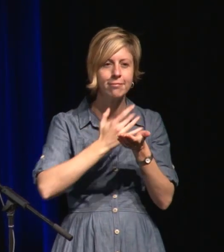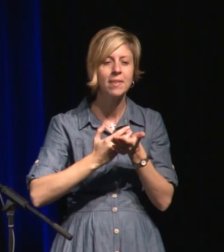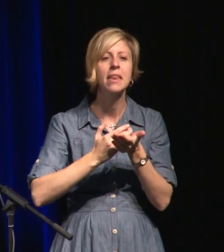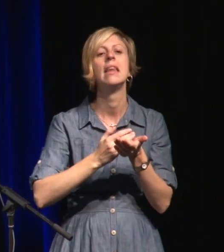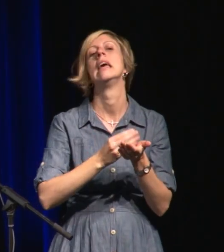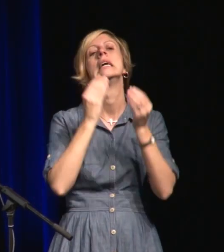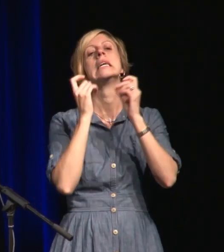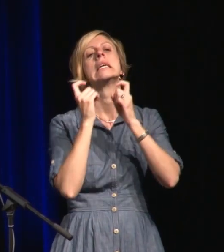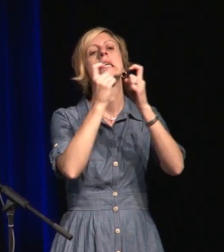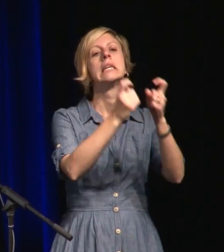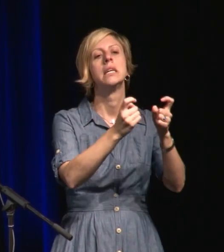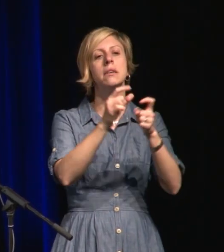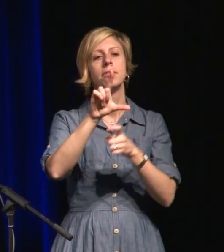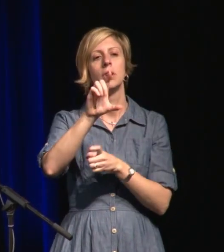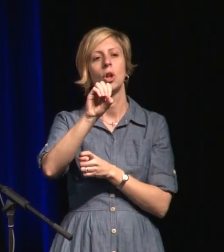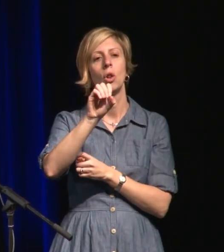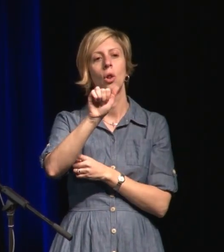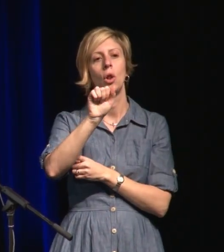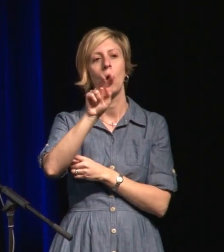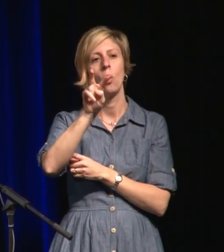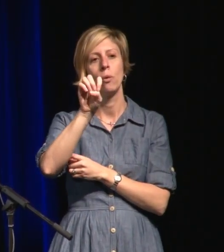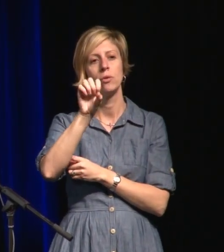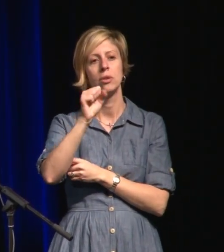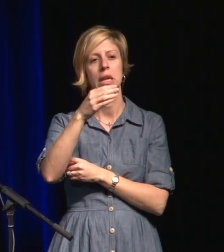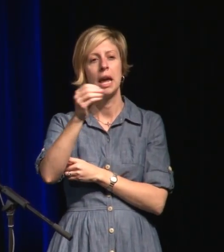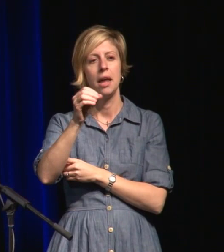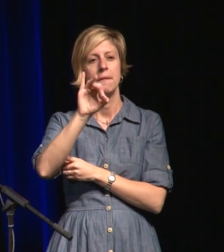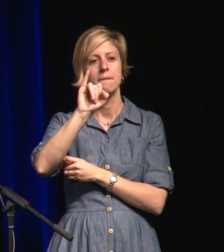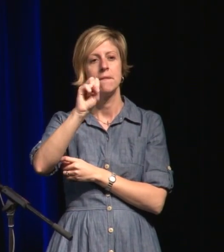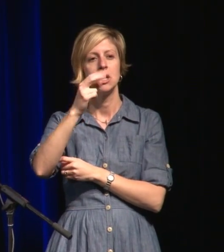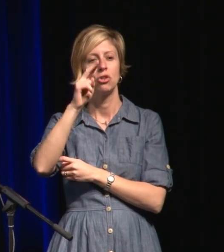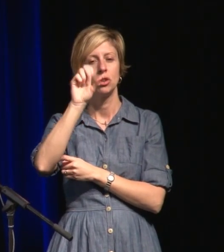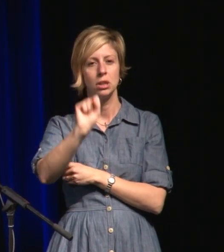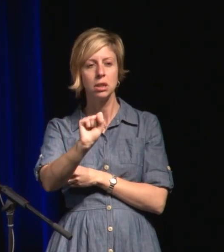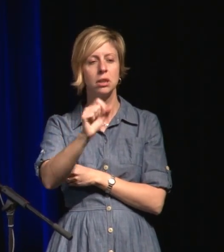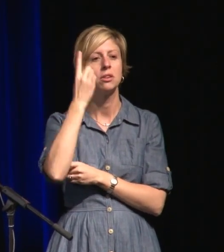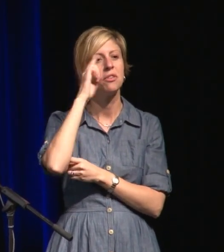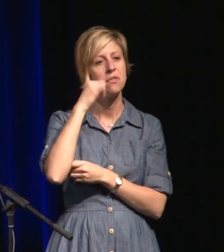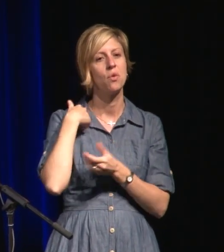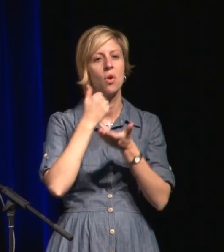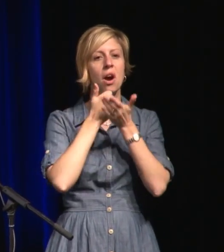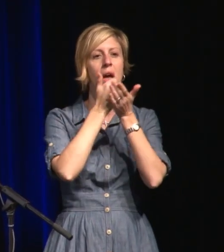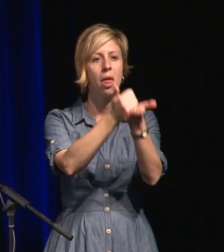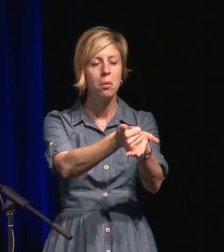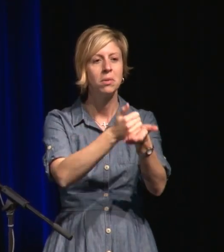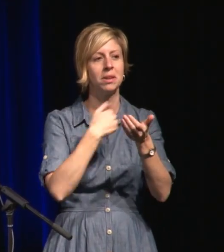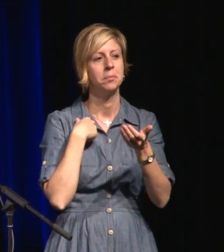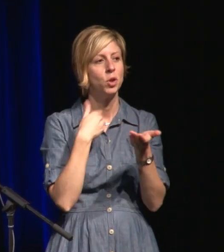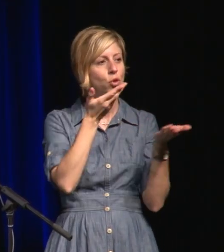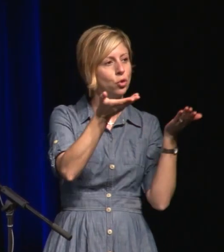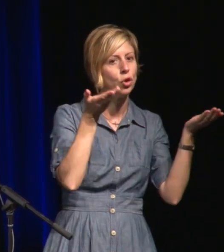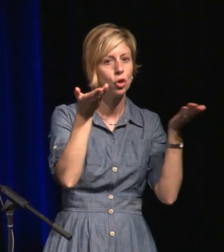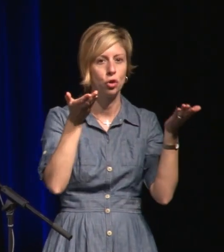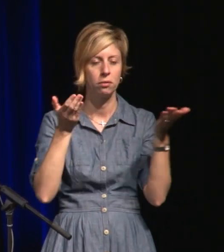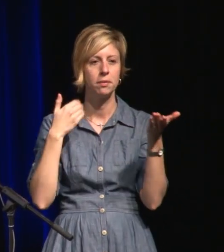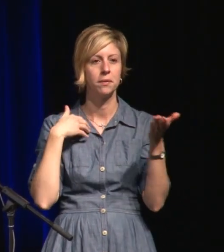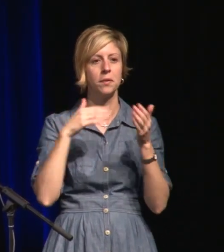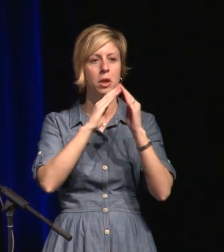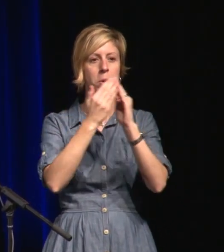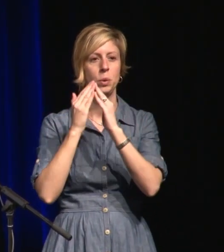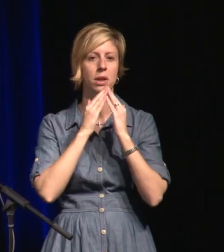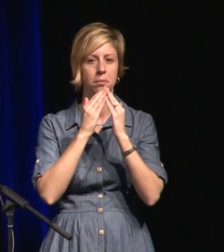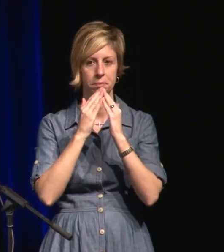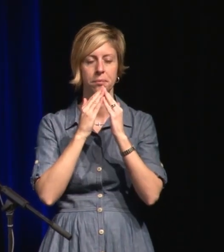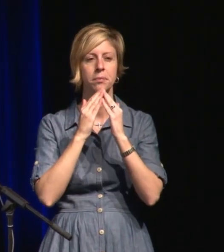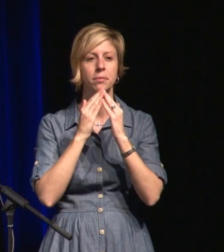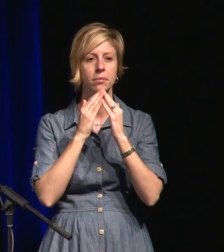facilities so that they are better able to serve the deserving community that they work with. They have partnered with other programs at the